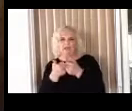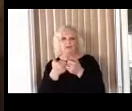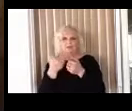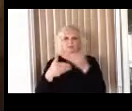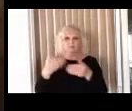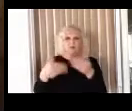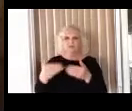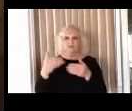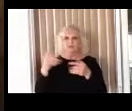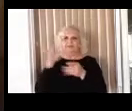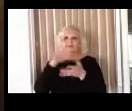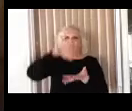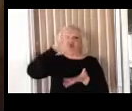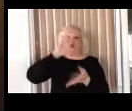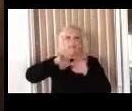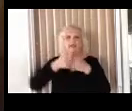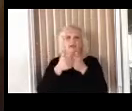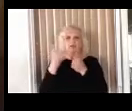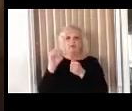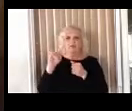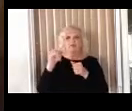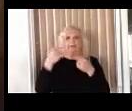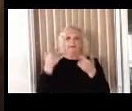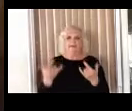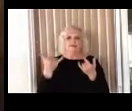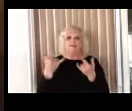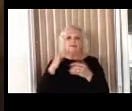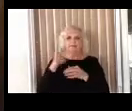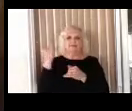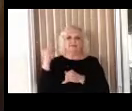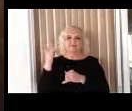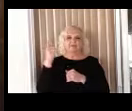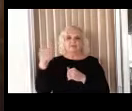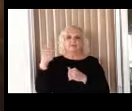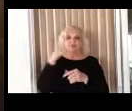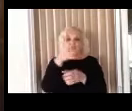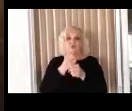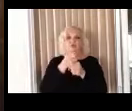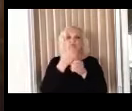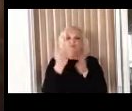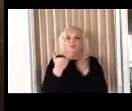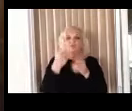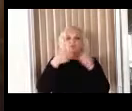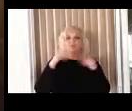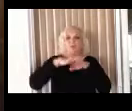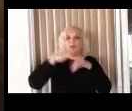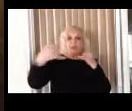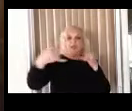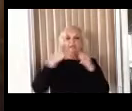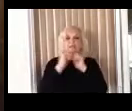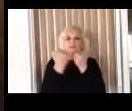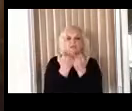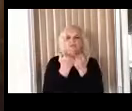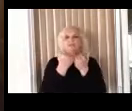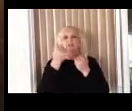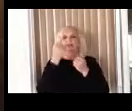learned his way through this on his own. We could have gotten the services from a chapel or an online agency,